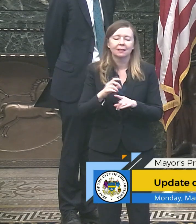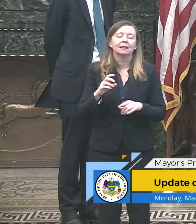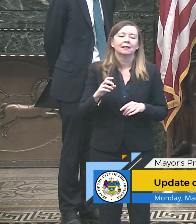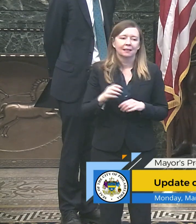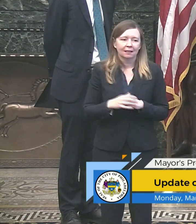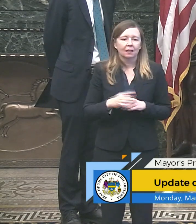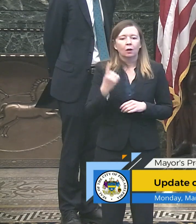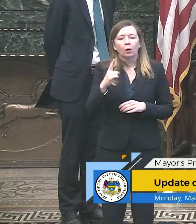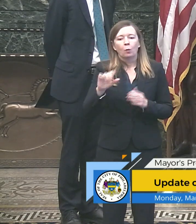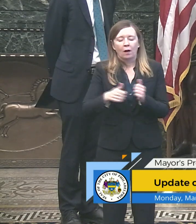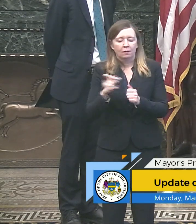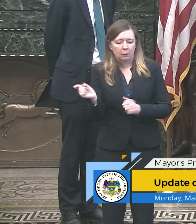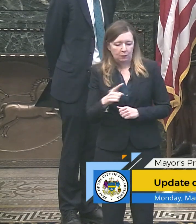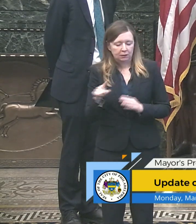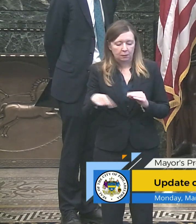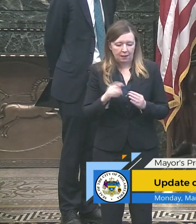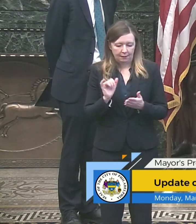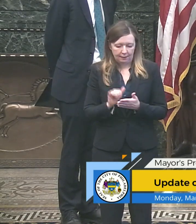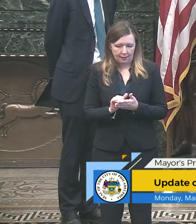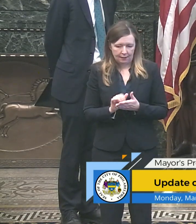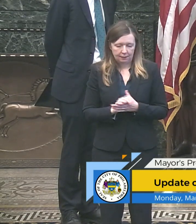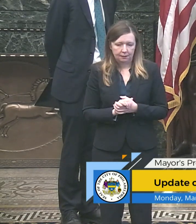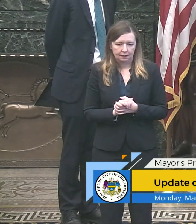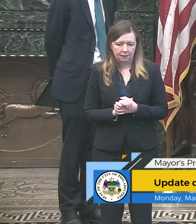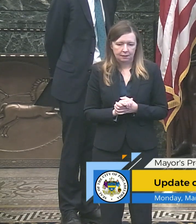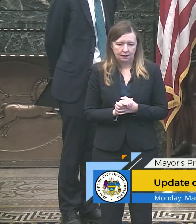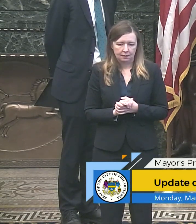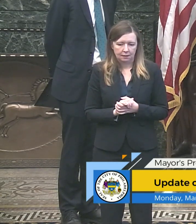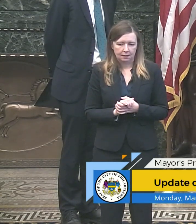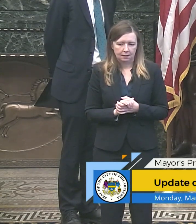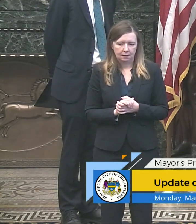One follow-up question about the